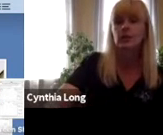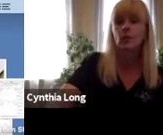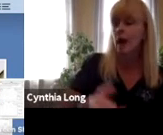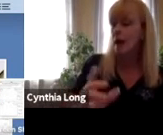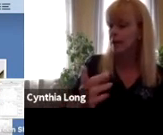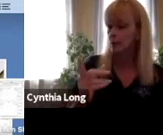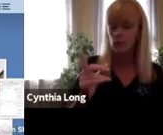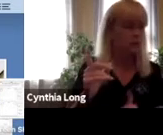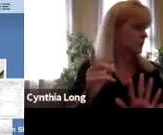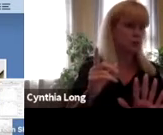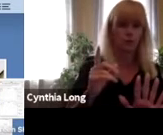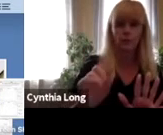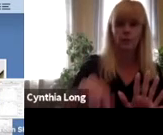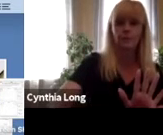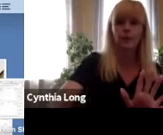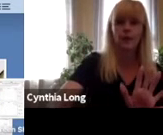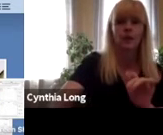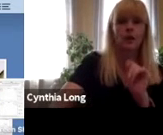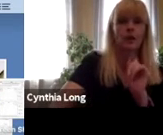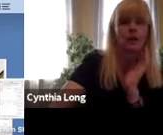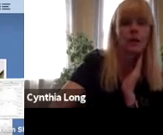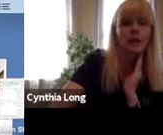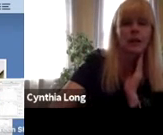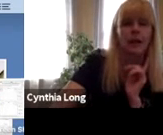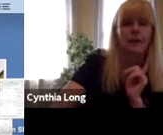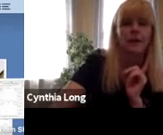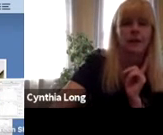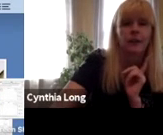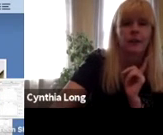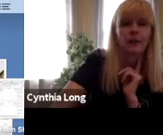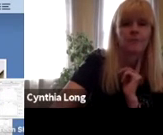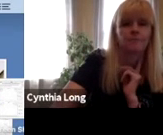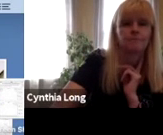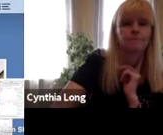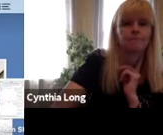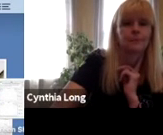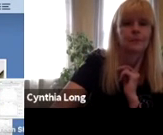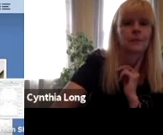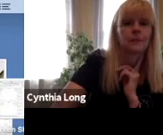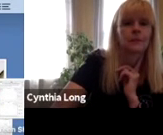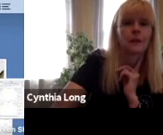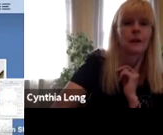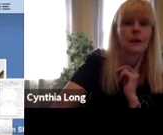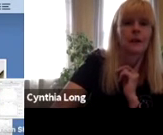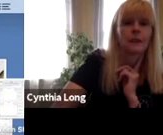box. So I am going to, let me click out of here.